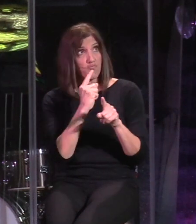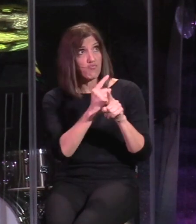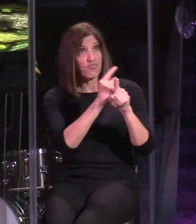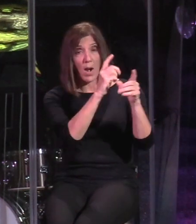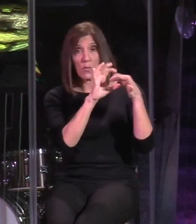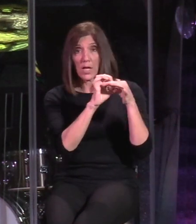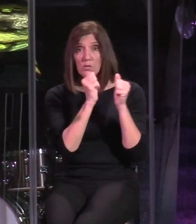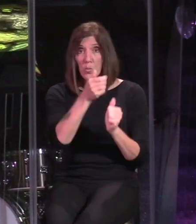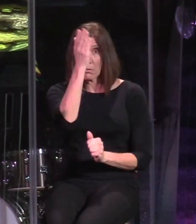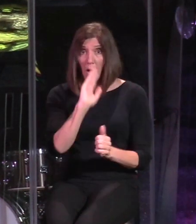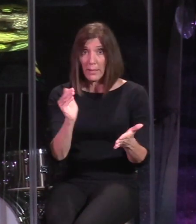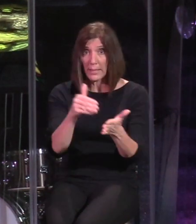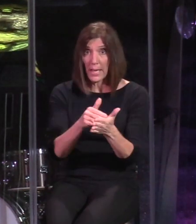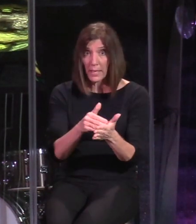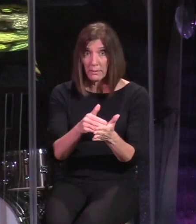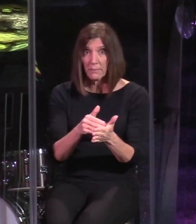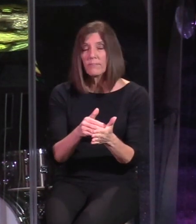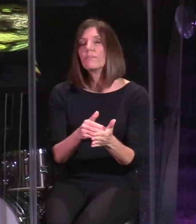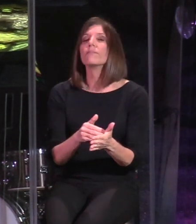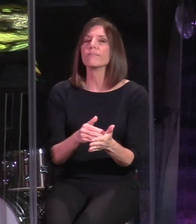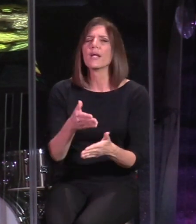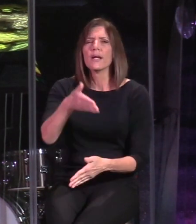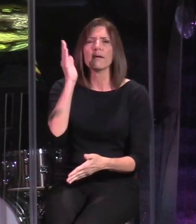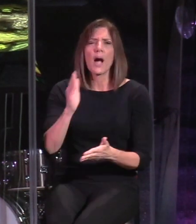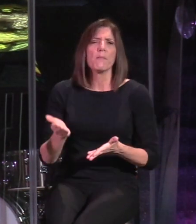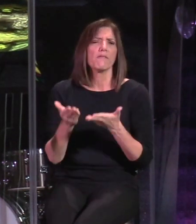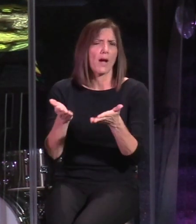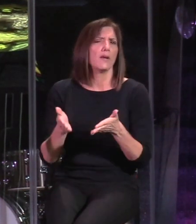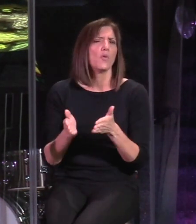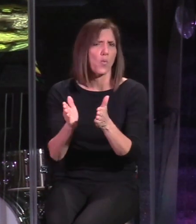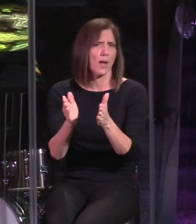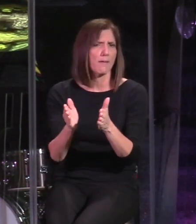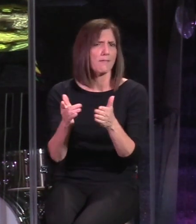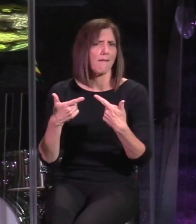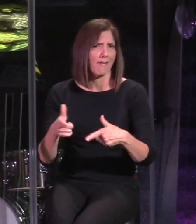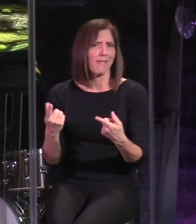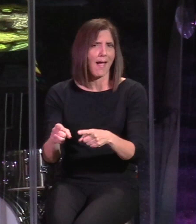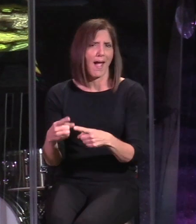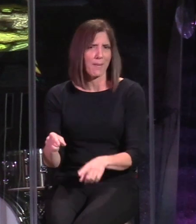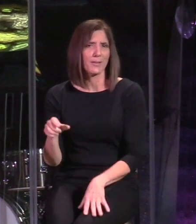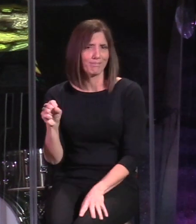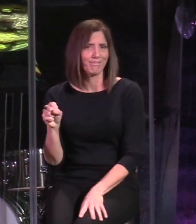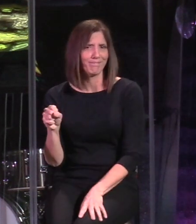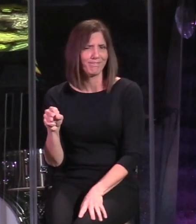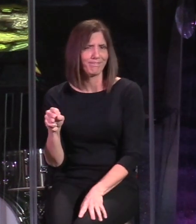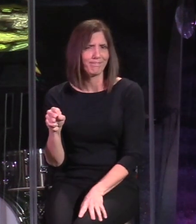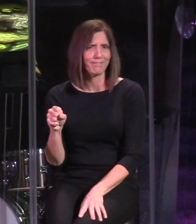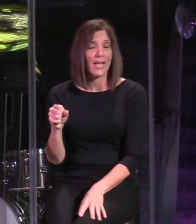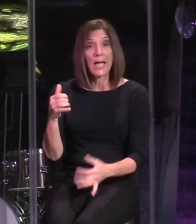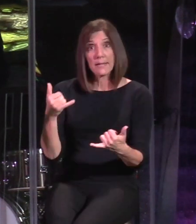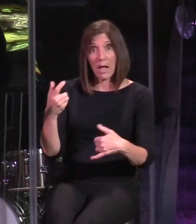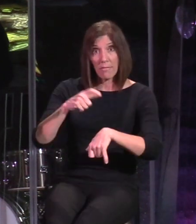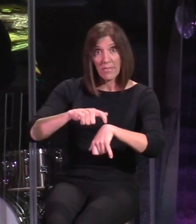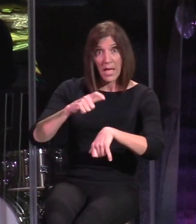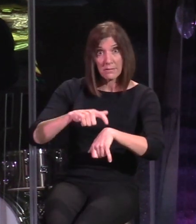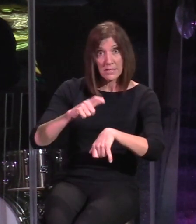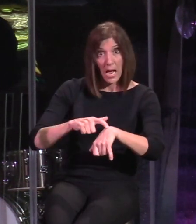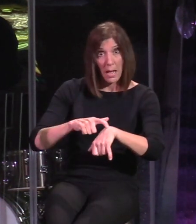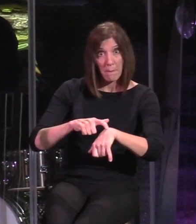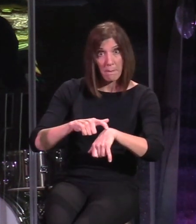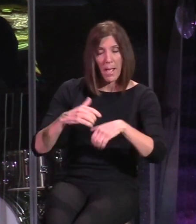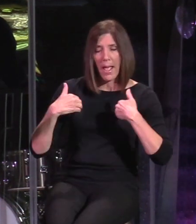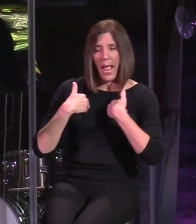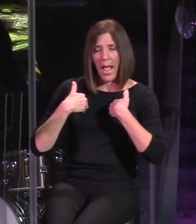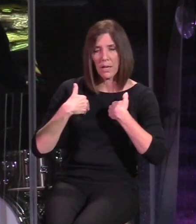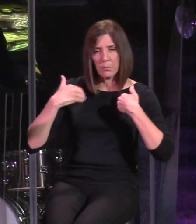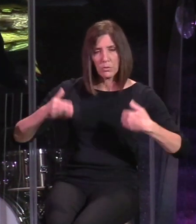And thankfully, God had provided a way for that to happen through the sacrificial system. An animal's life was given with the understanding